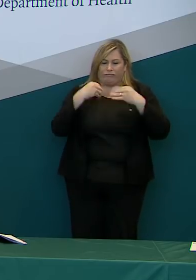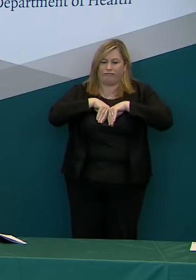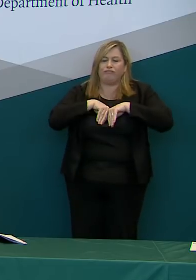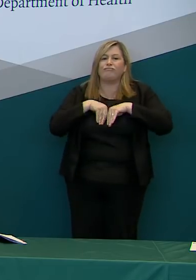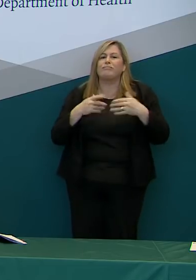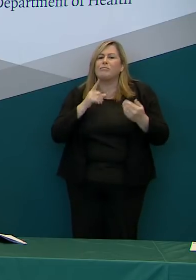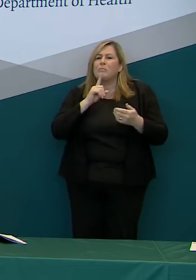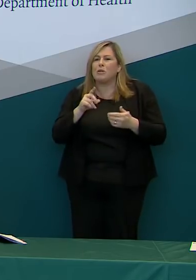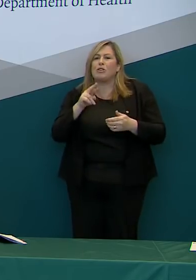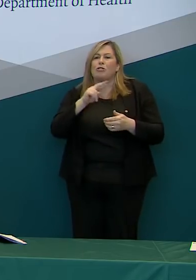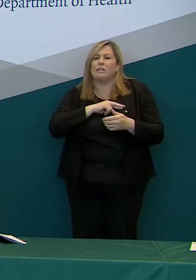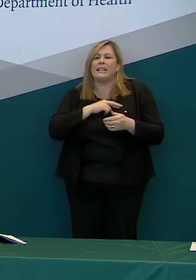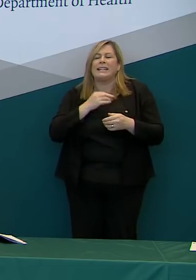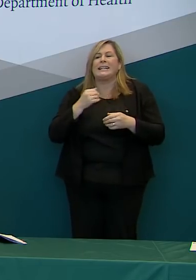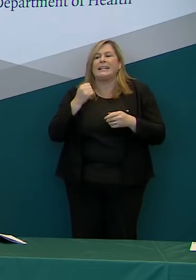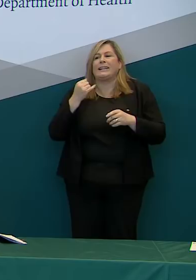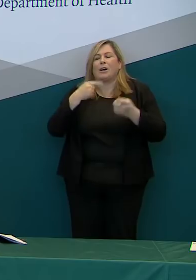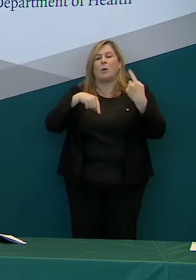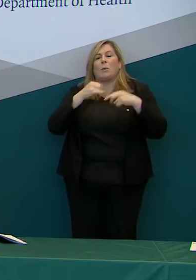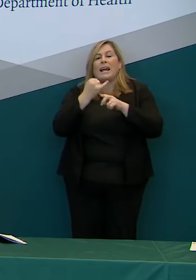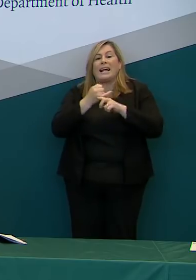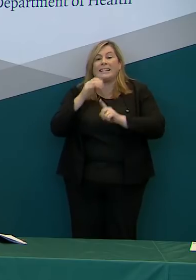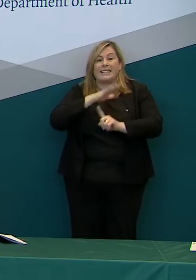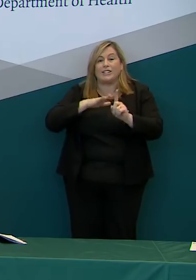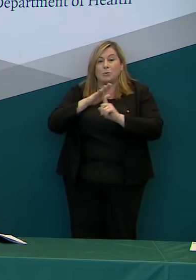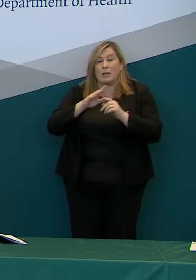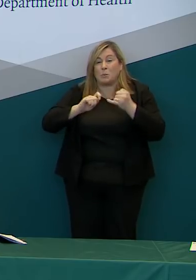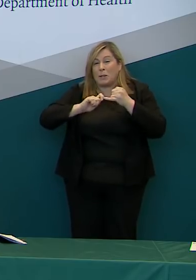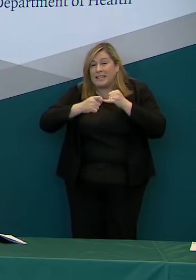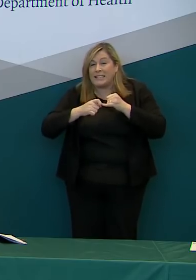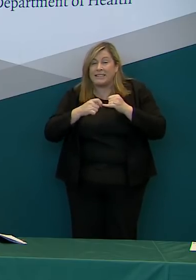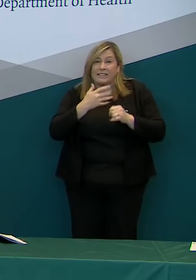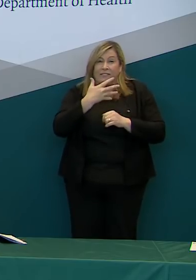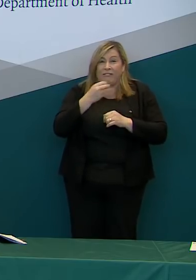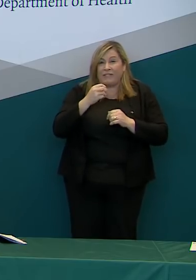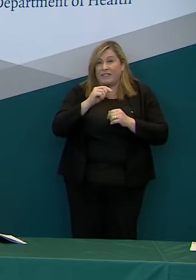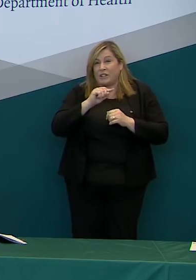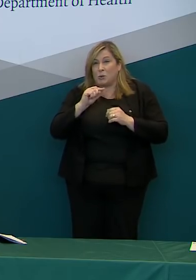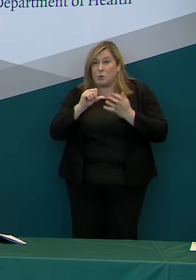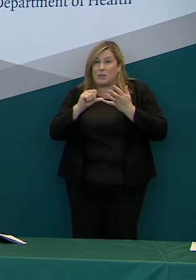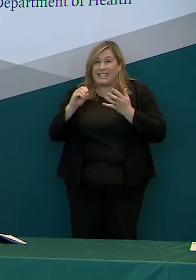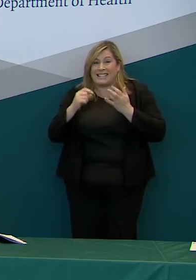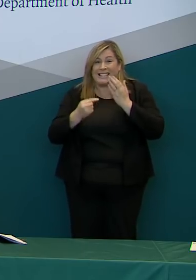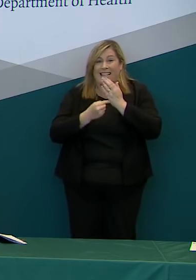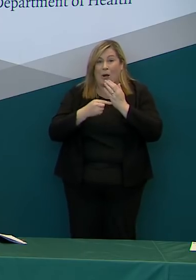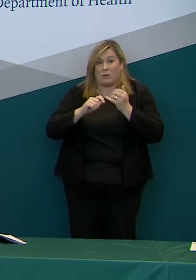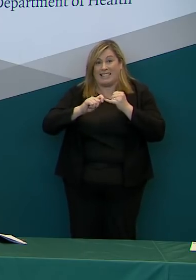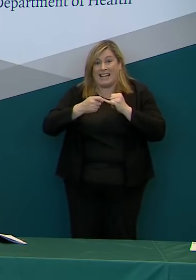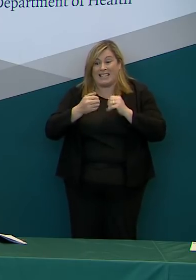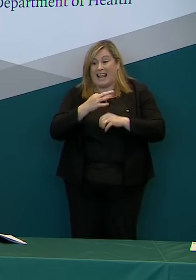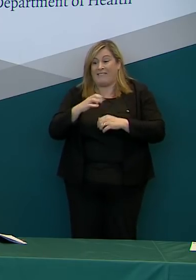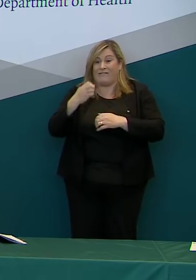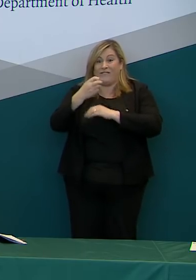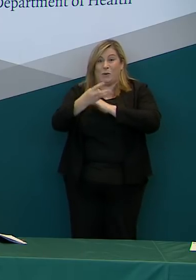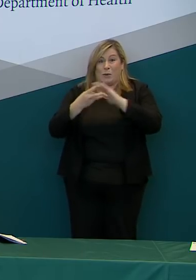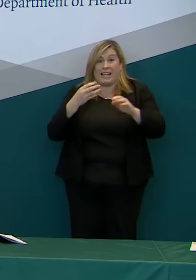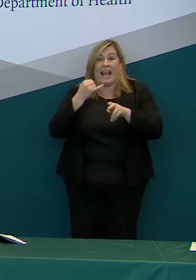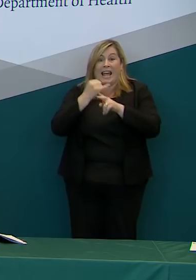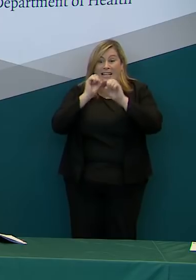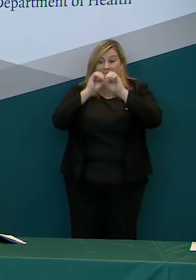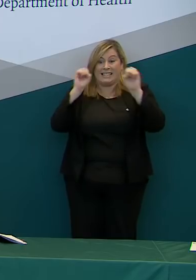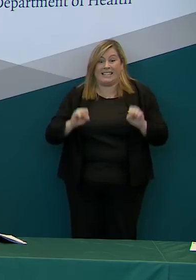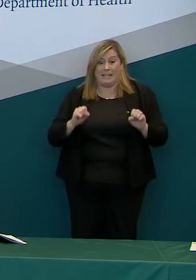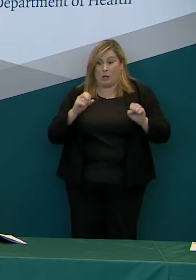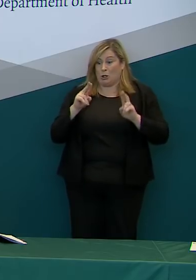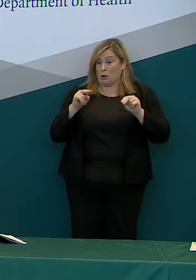ultimately we're in a situation where we're testing in the region of sort of 50-60,000 tests a week in a system that was put in